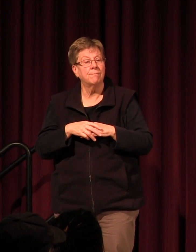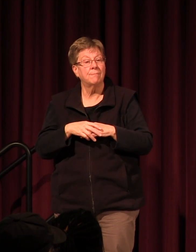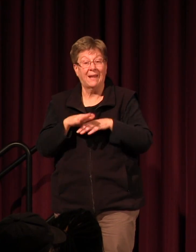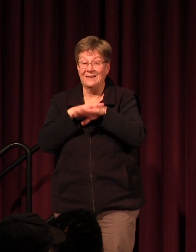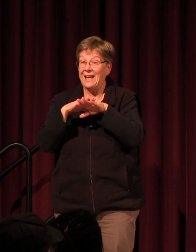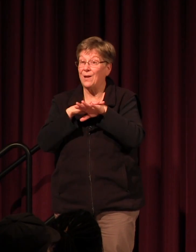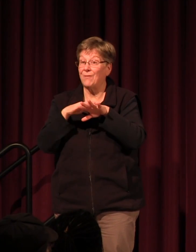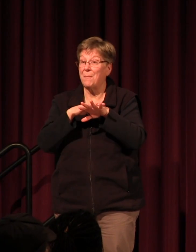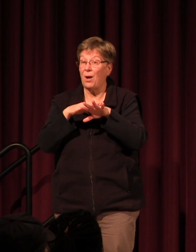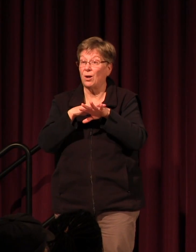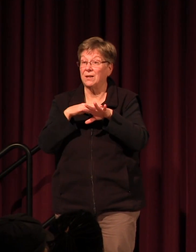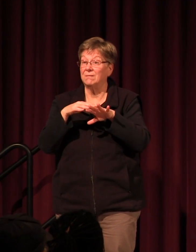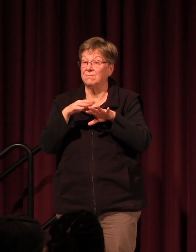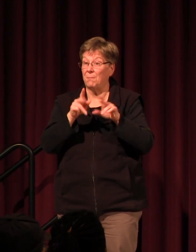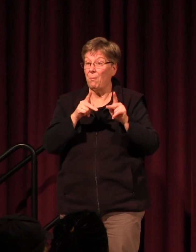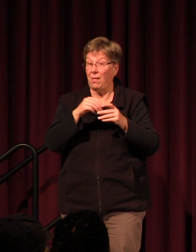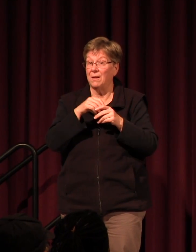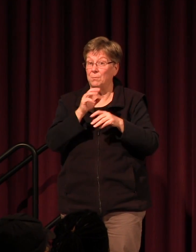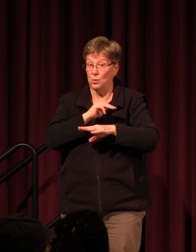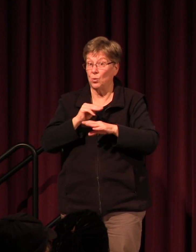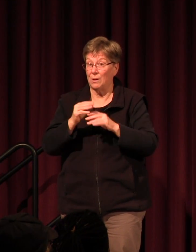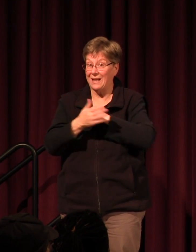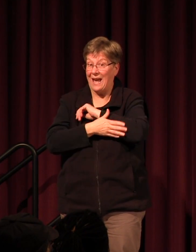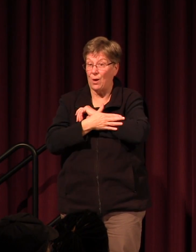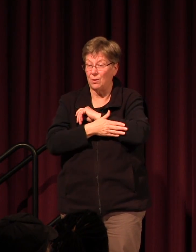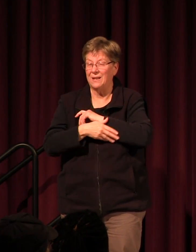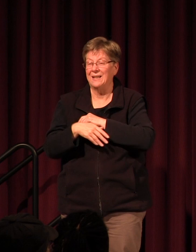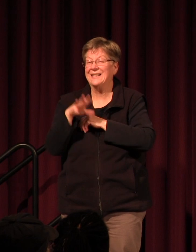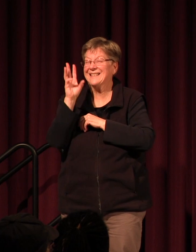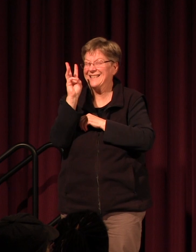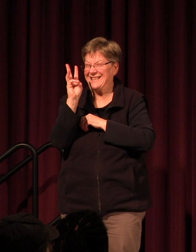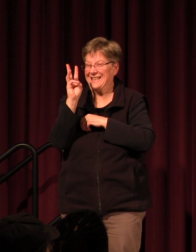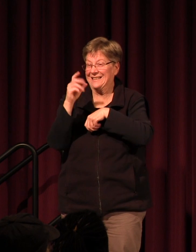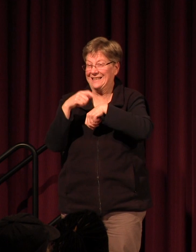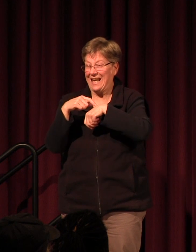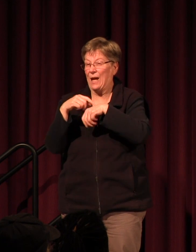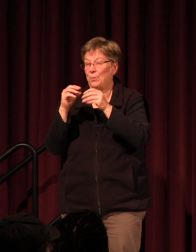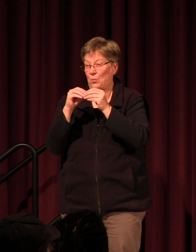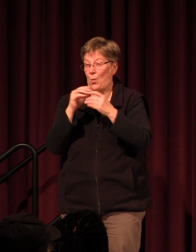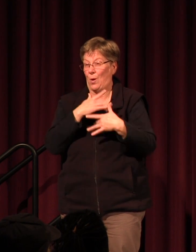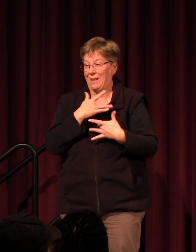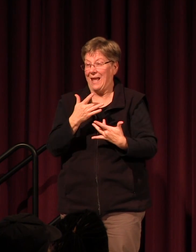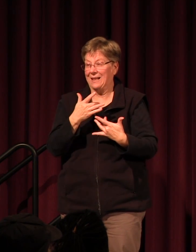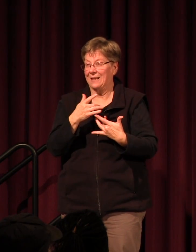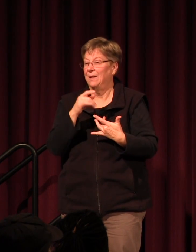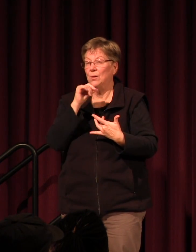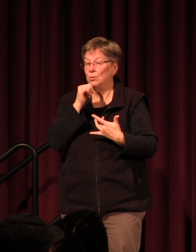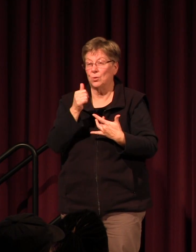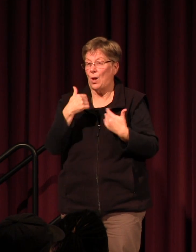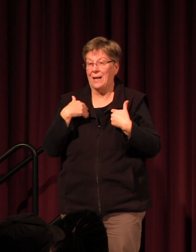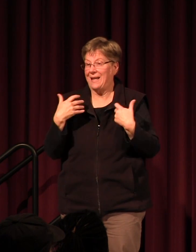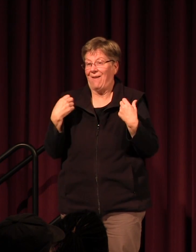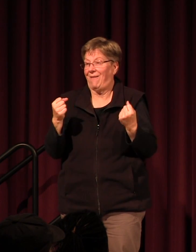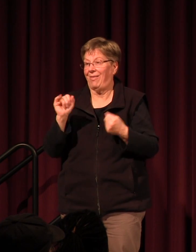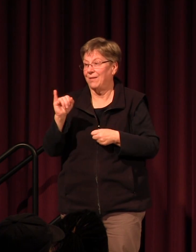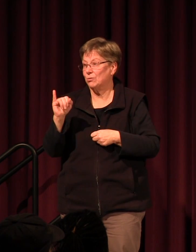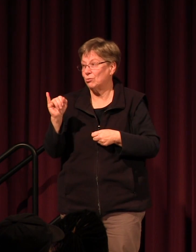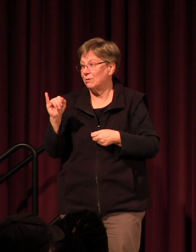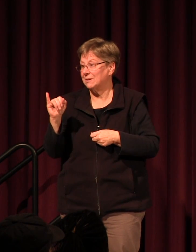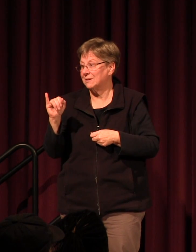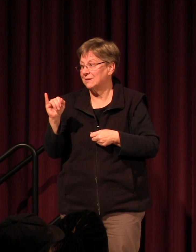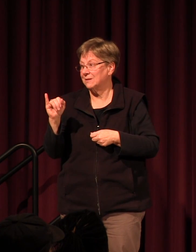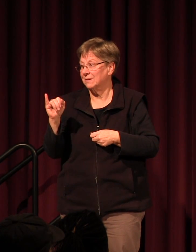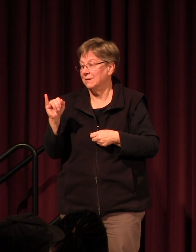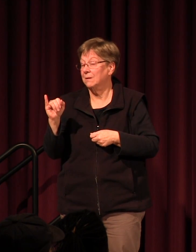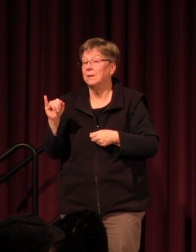Native Americans in Missoula County are 6 times more likely to not have health insurance. What